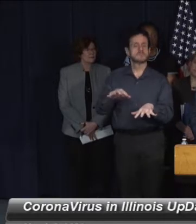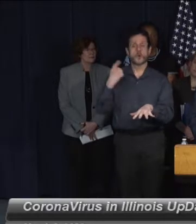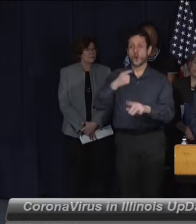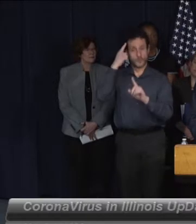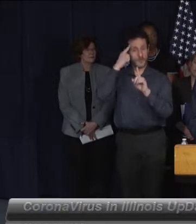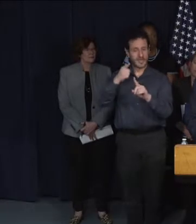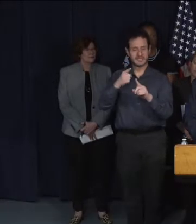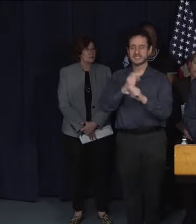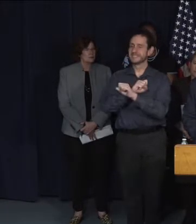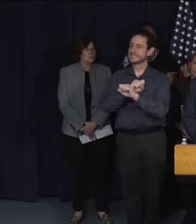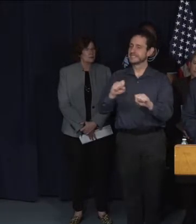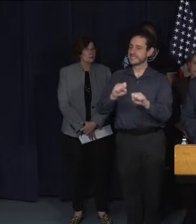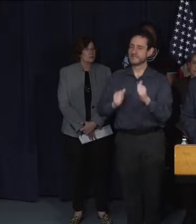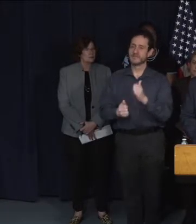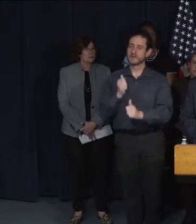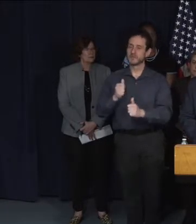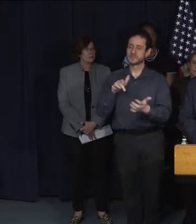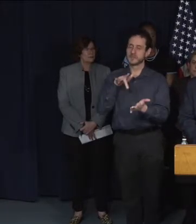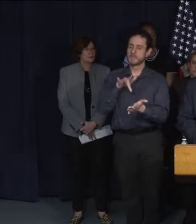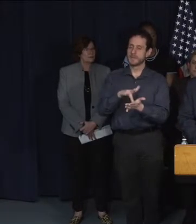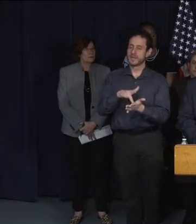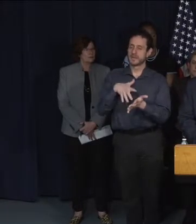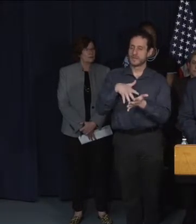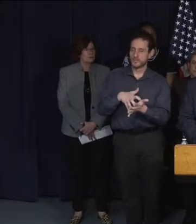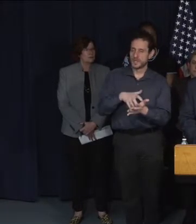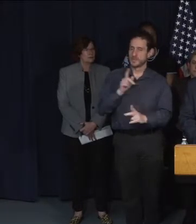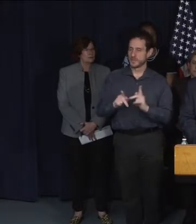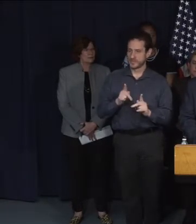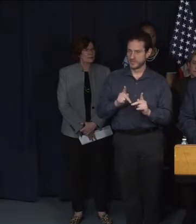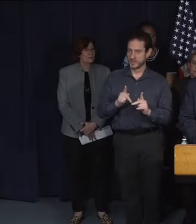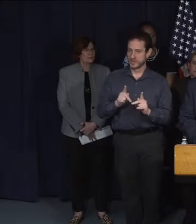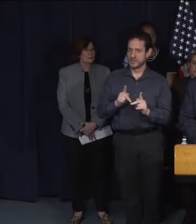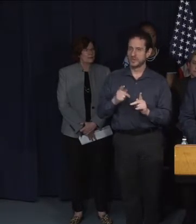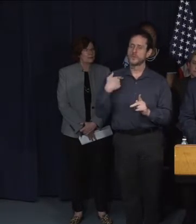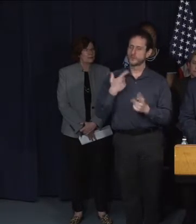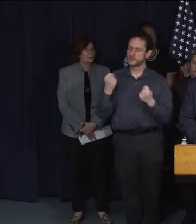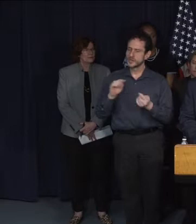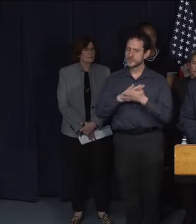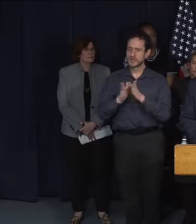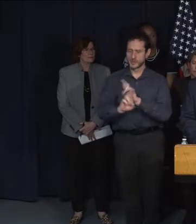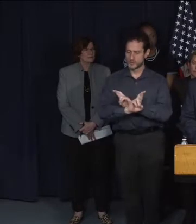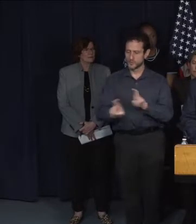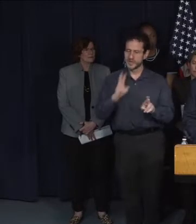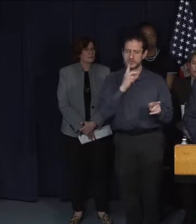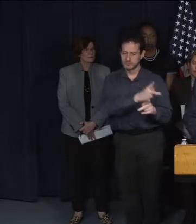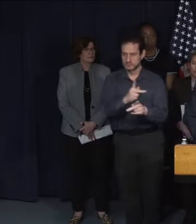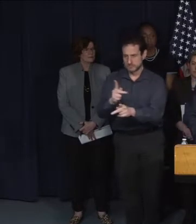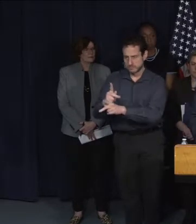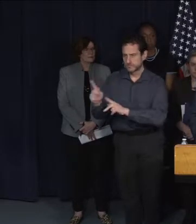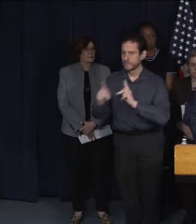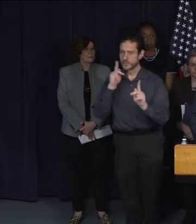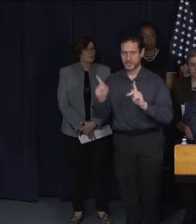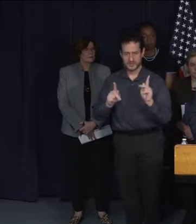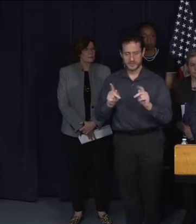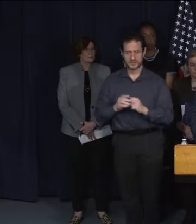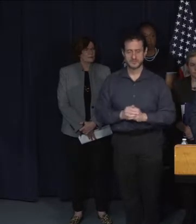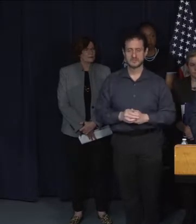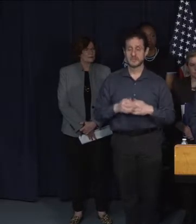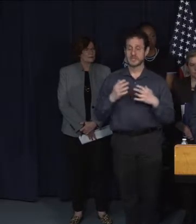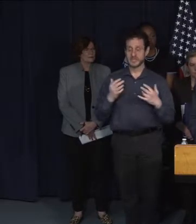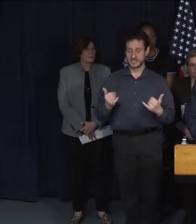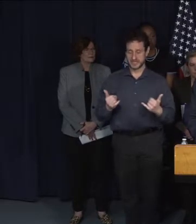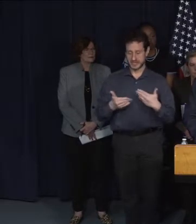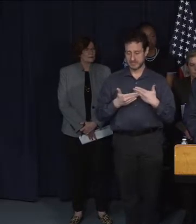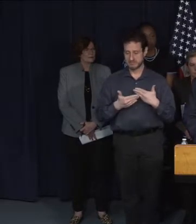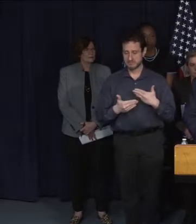most vulnerable residents at the core of our preparedness. That is why today, in the next